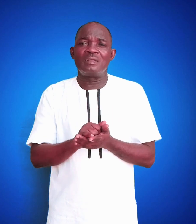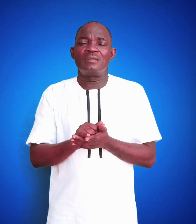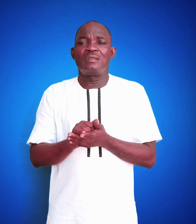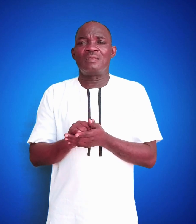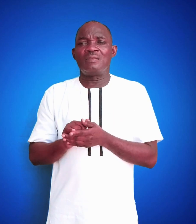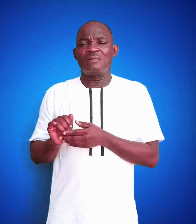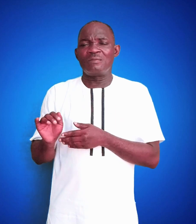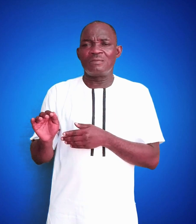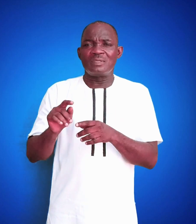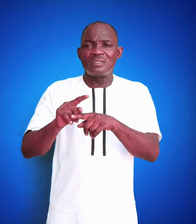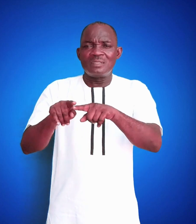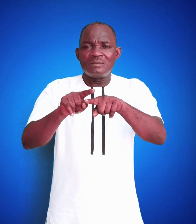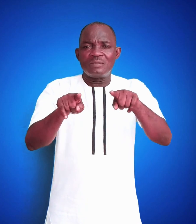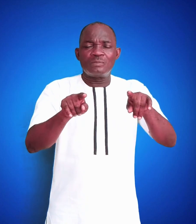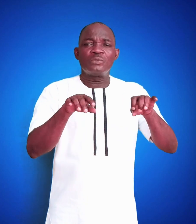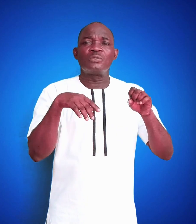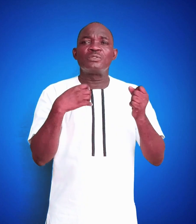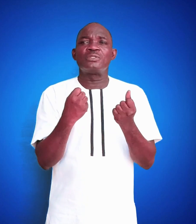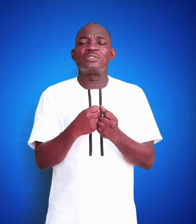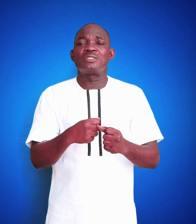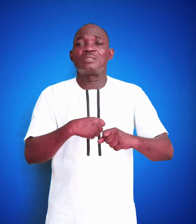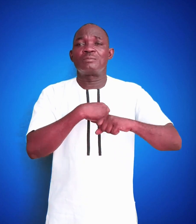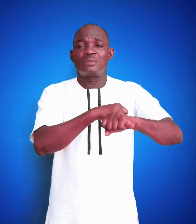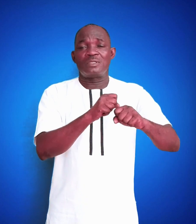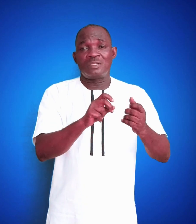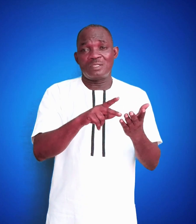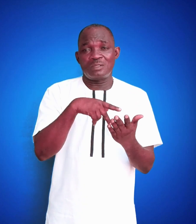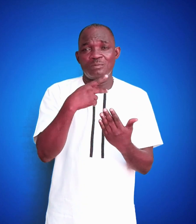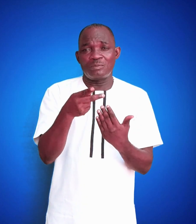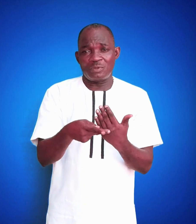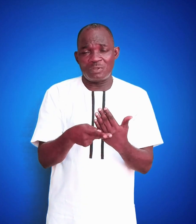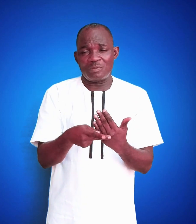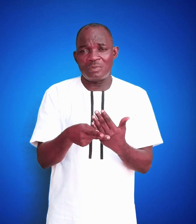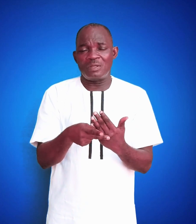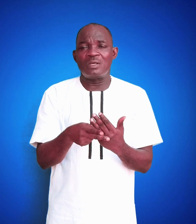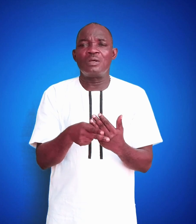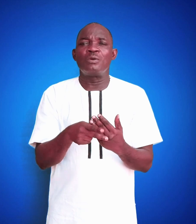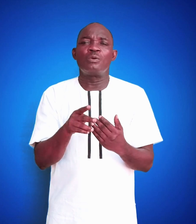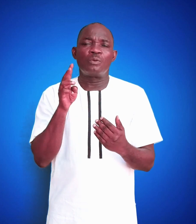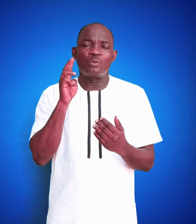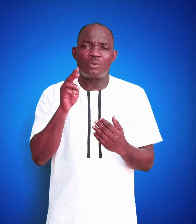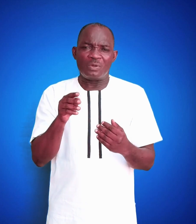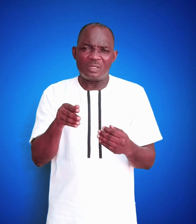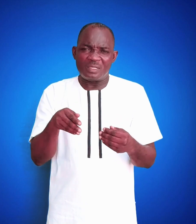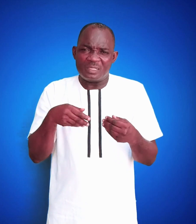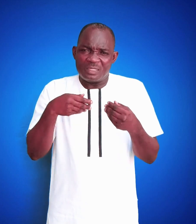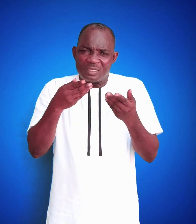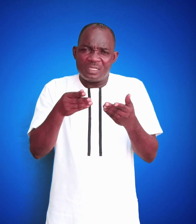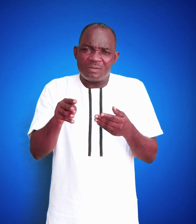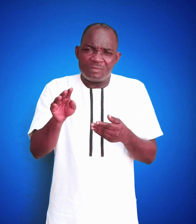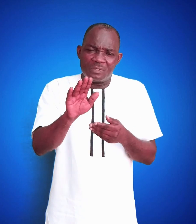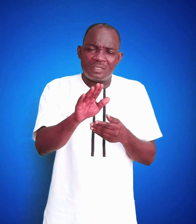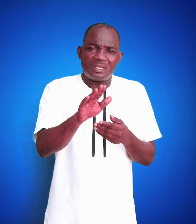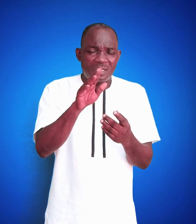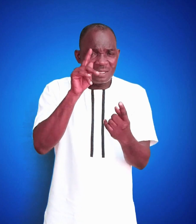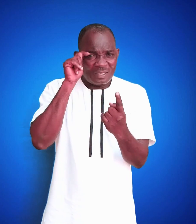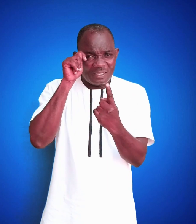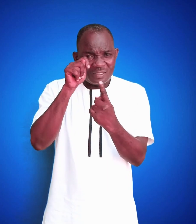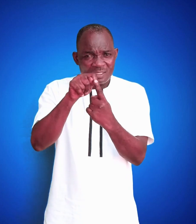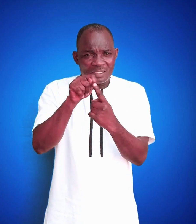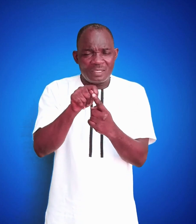that different social protection programs effectively reach their